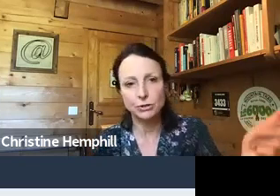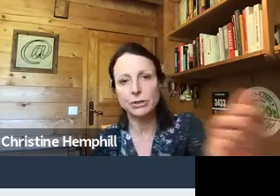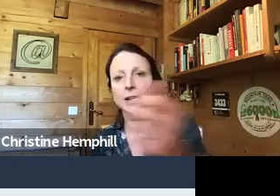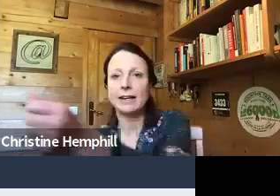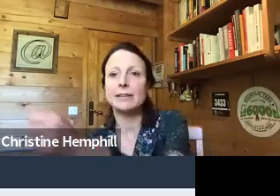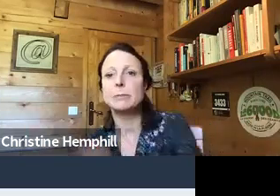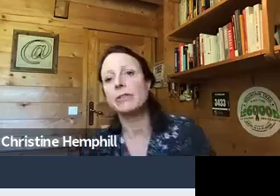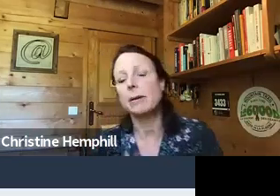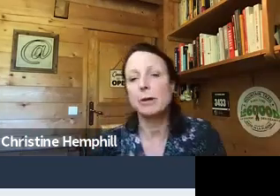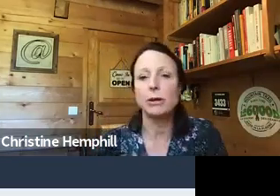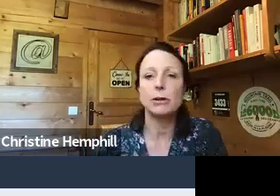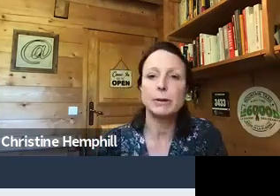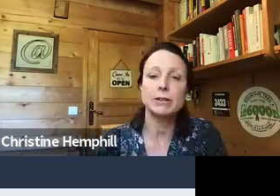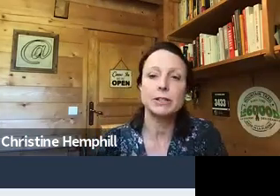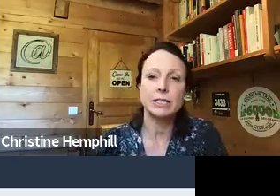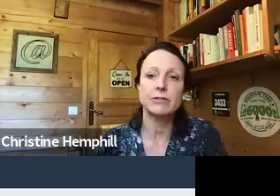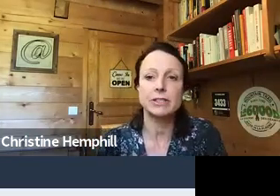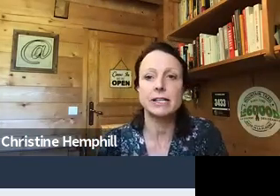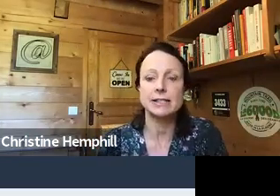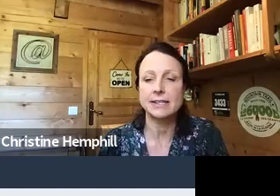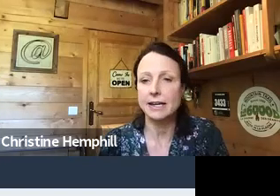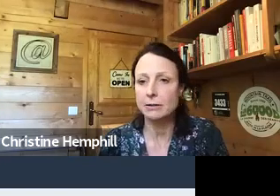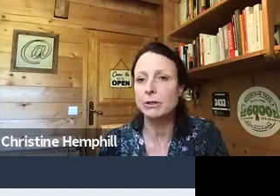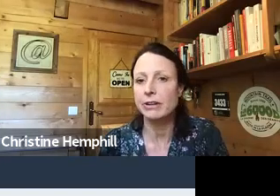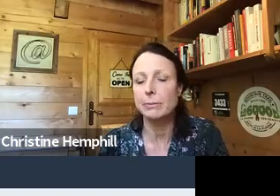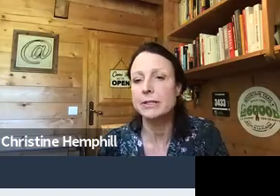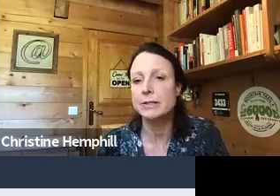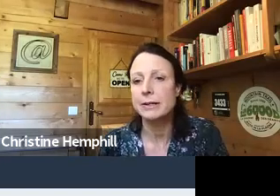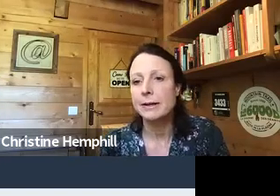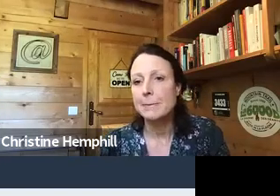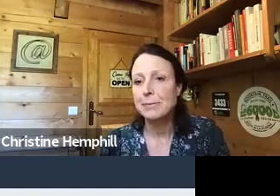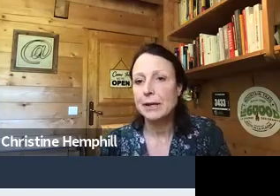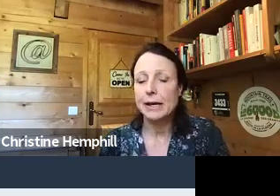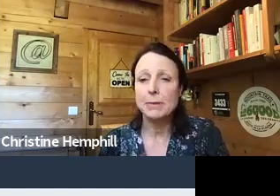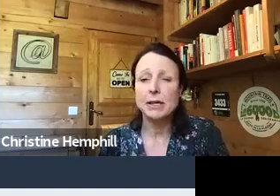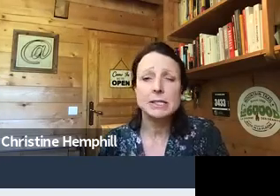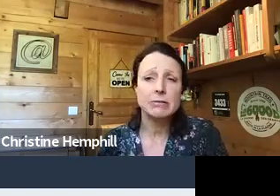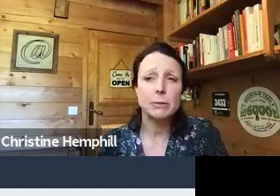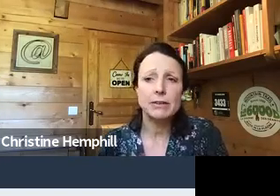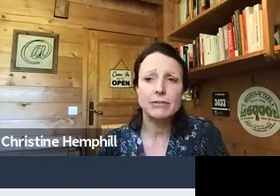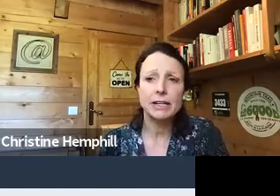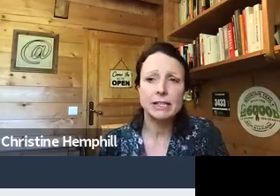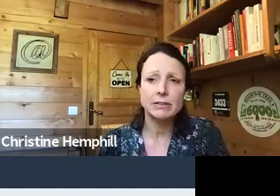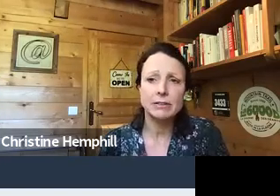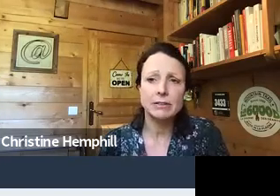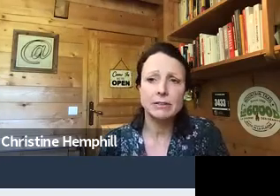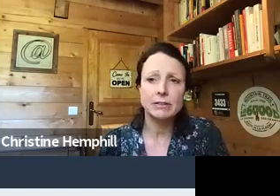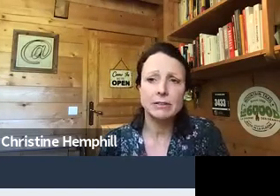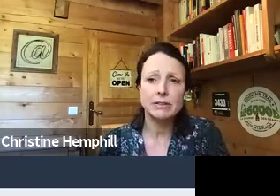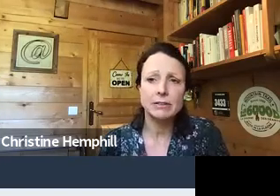2 and they're moving up the queue, but they don't need to physically stand and move up it. considering wayfinding and flow as people are